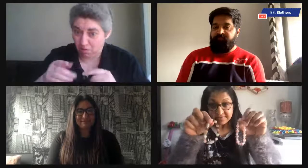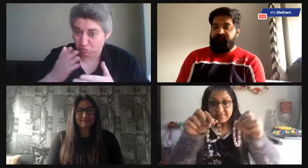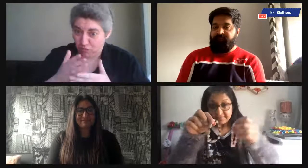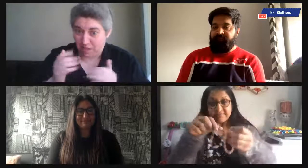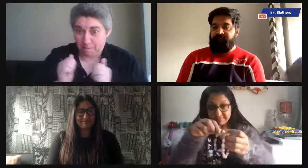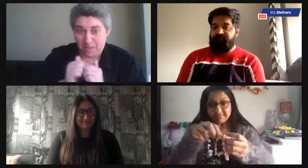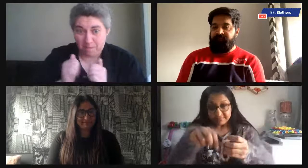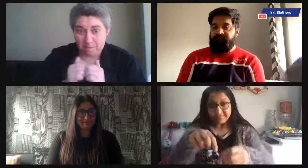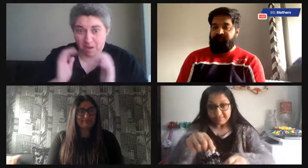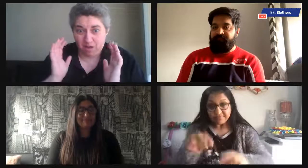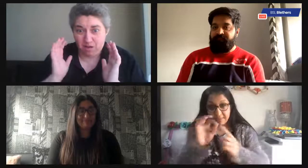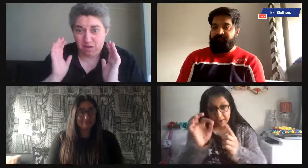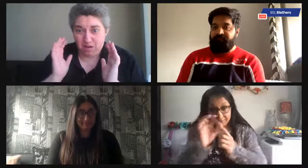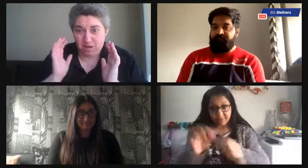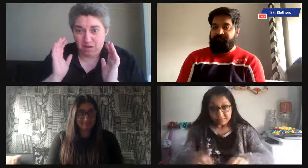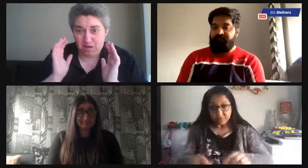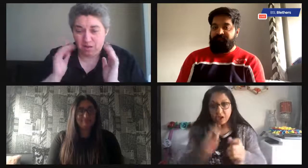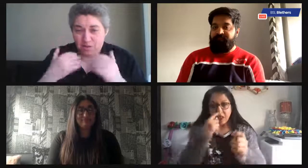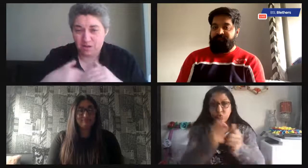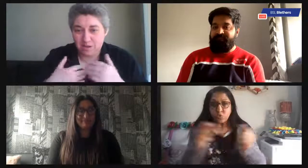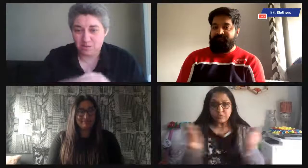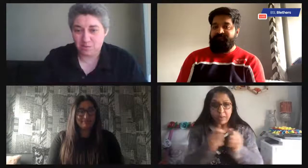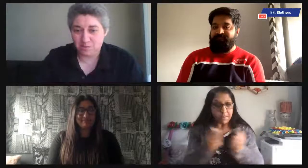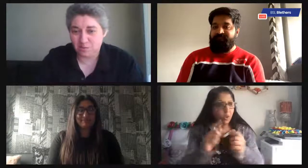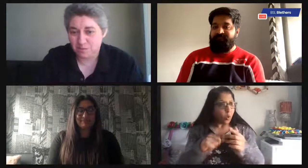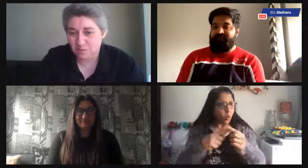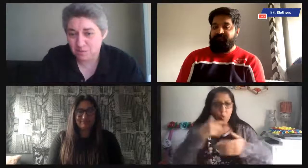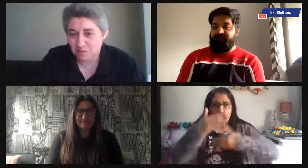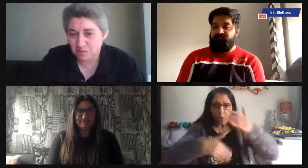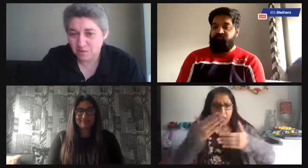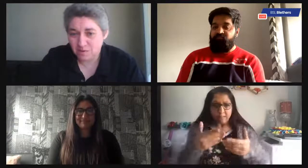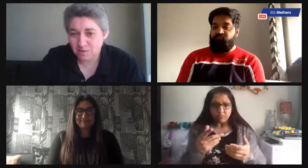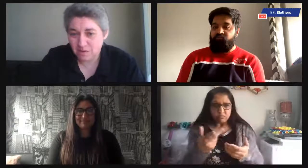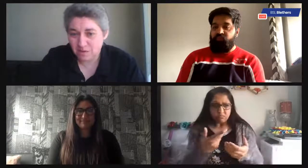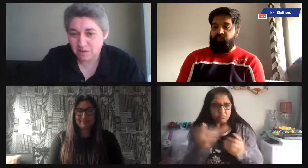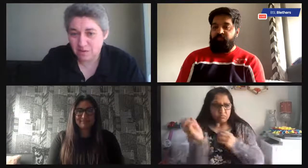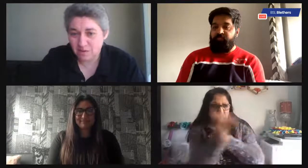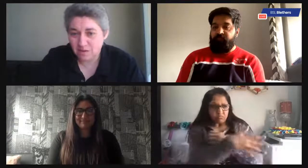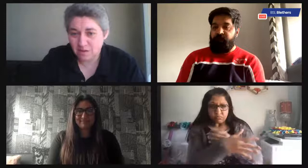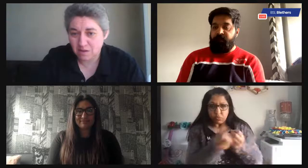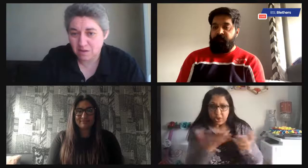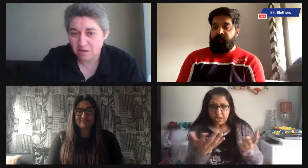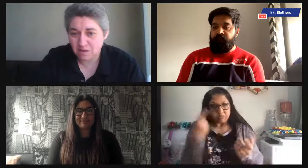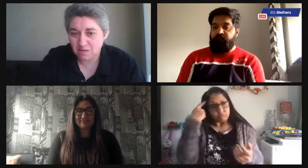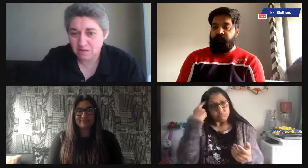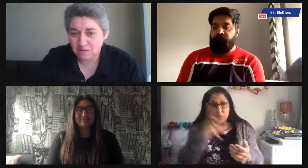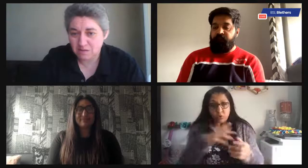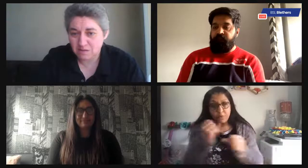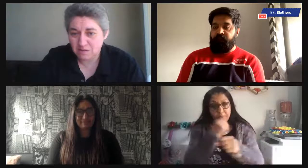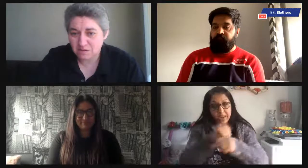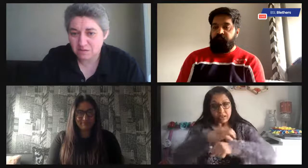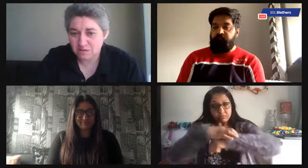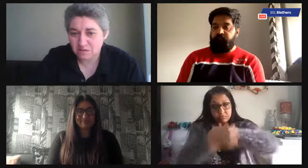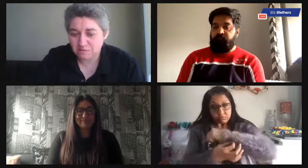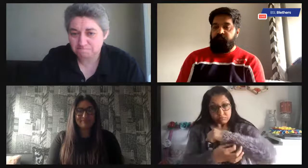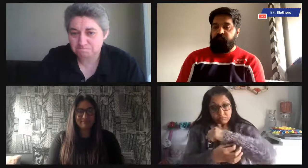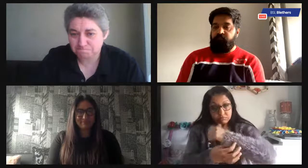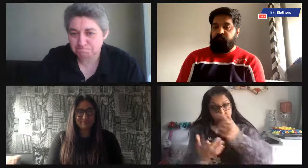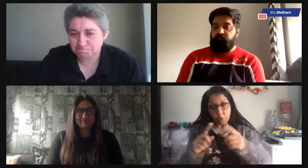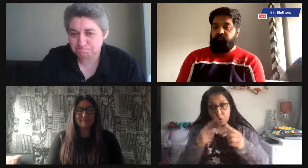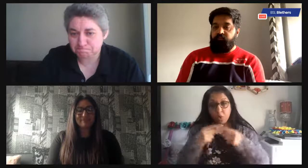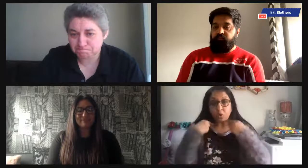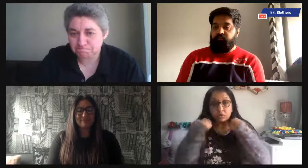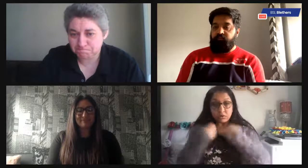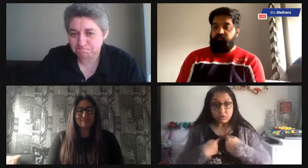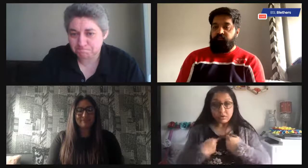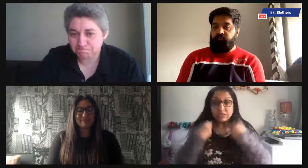are genuinely made out of paper. Paper, honestly. You can use newspaper, old wallpaper, anything you think